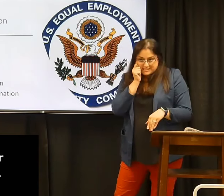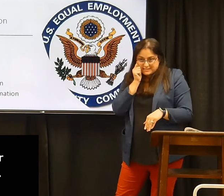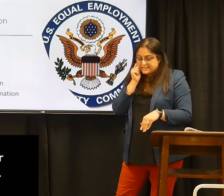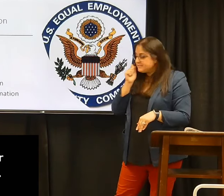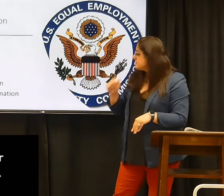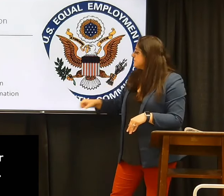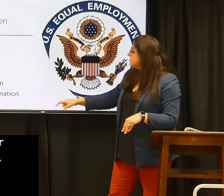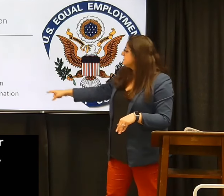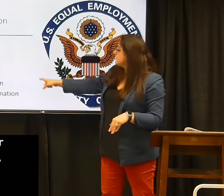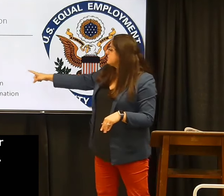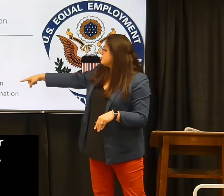Color is based on your skin tone.